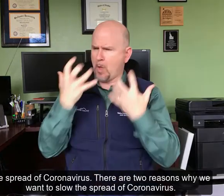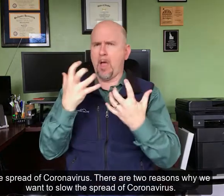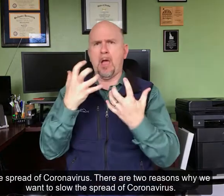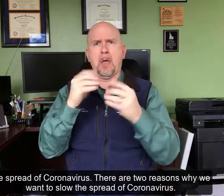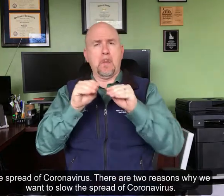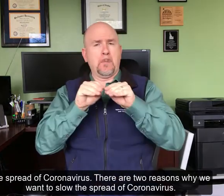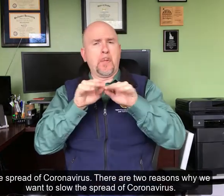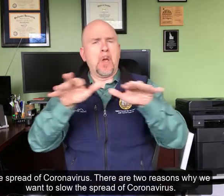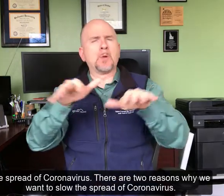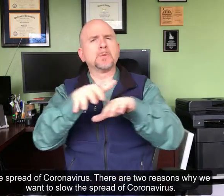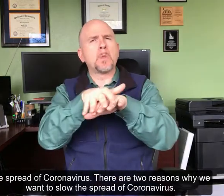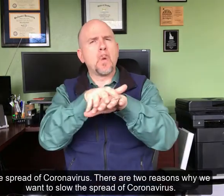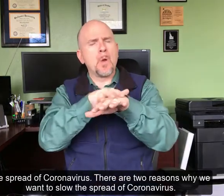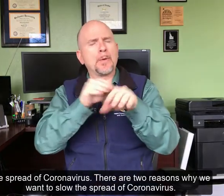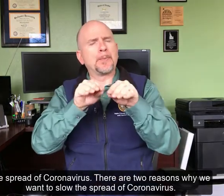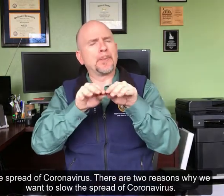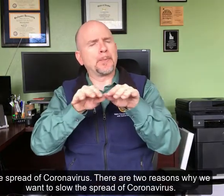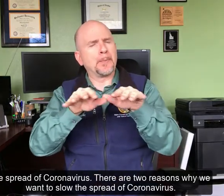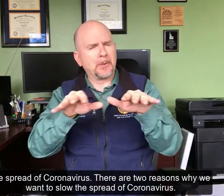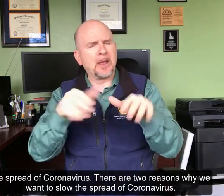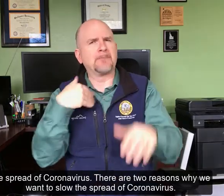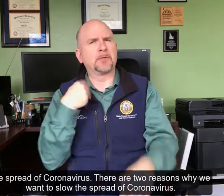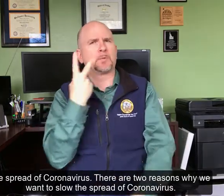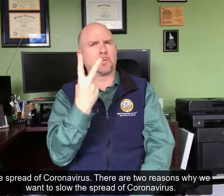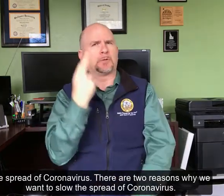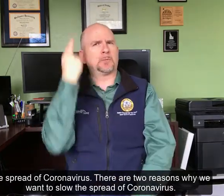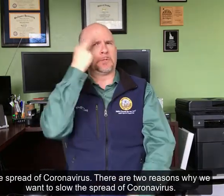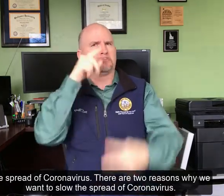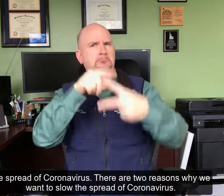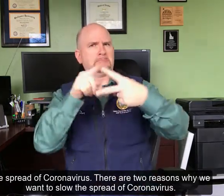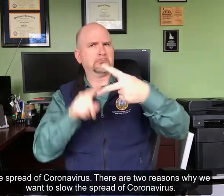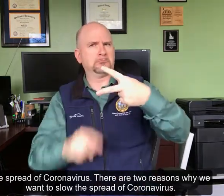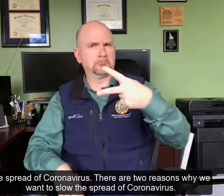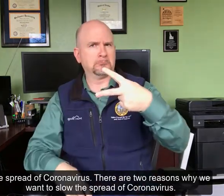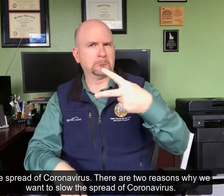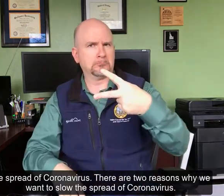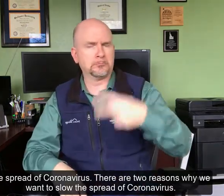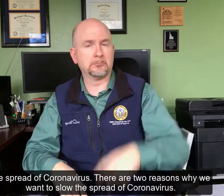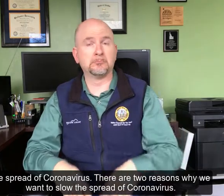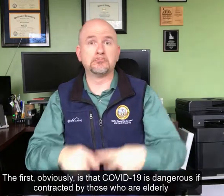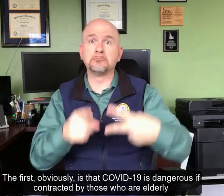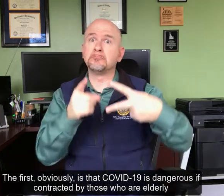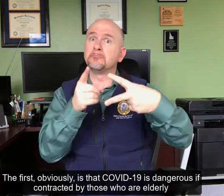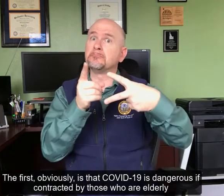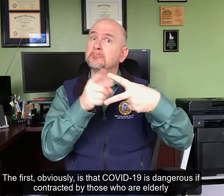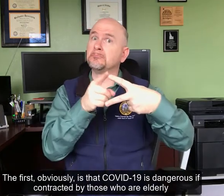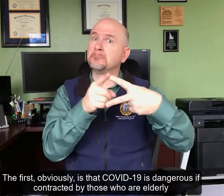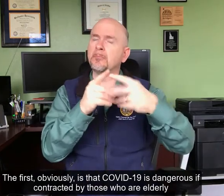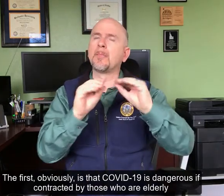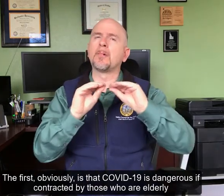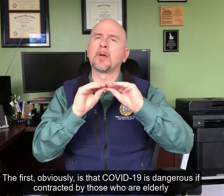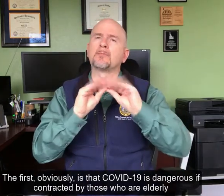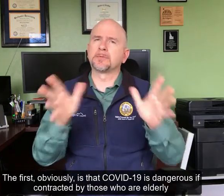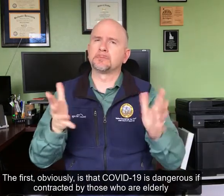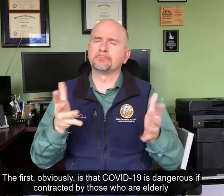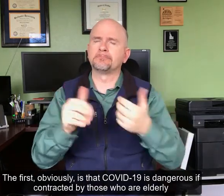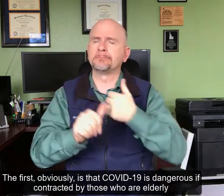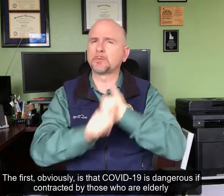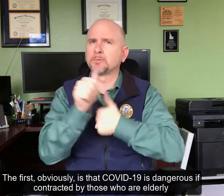There are two reasons why we want to slow the spread of coronavirus. The first, obviously, is that